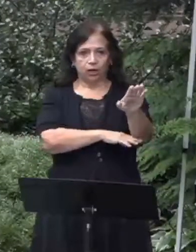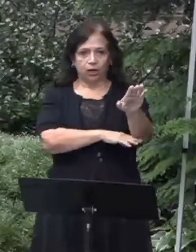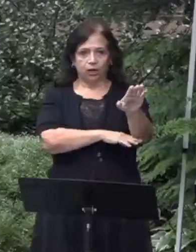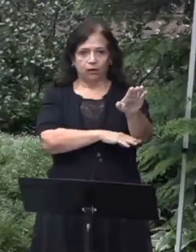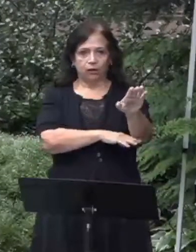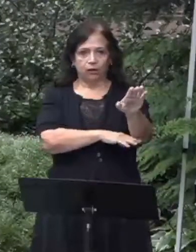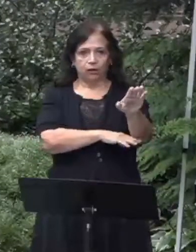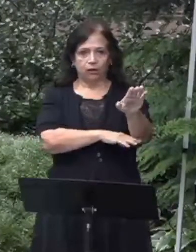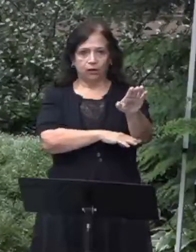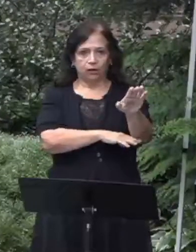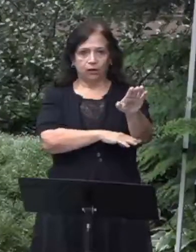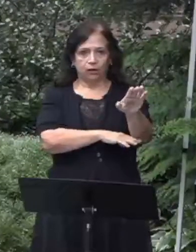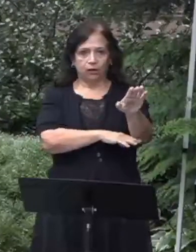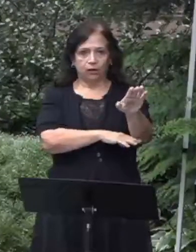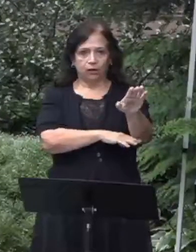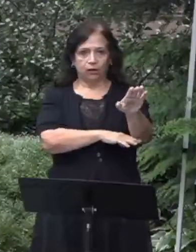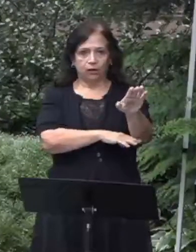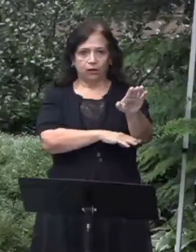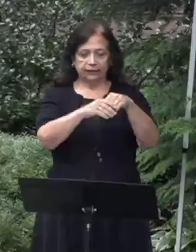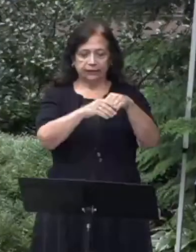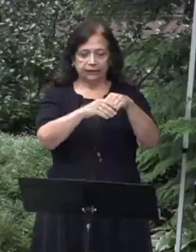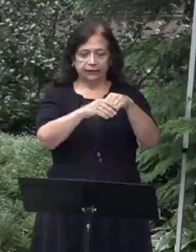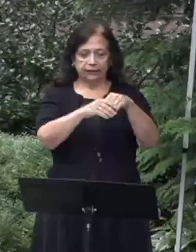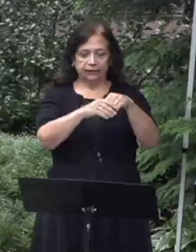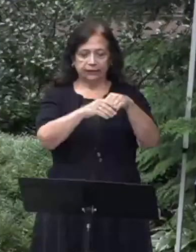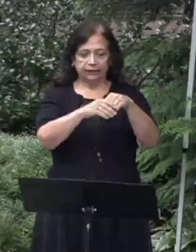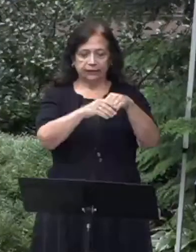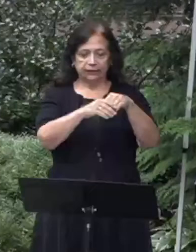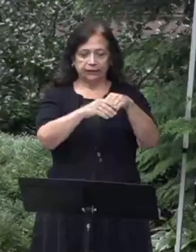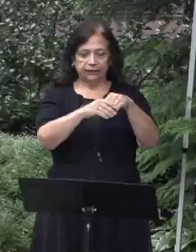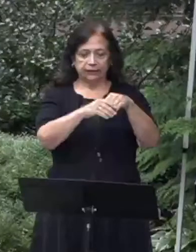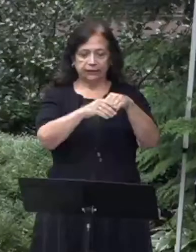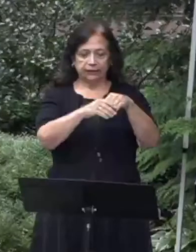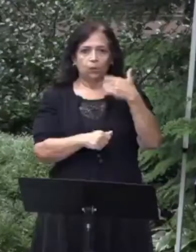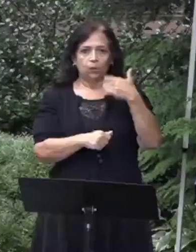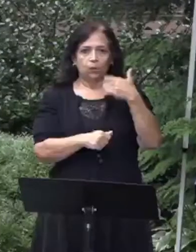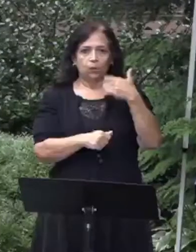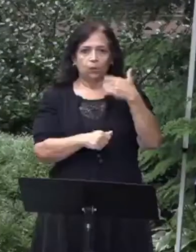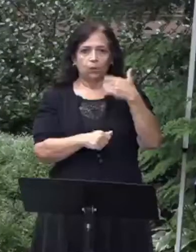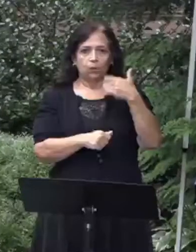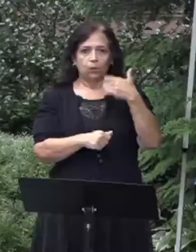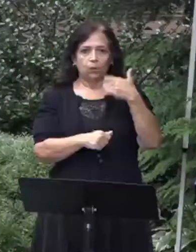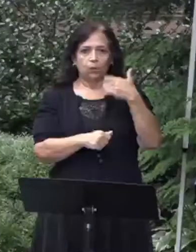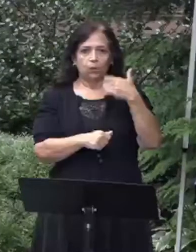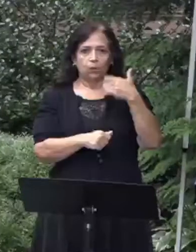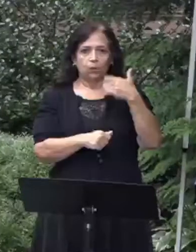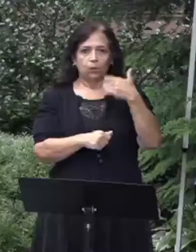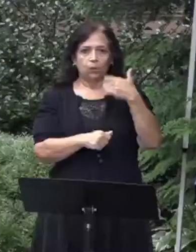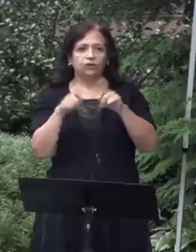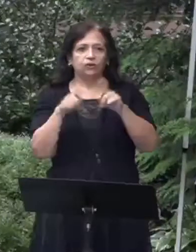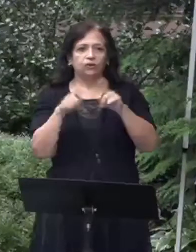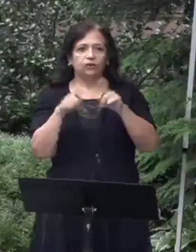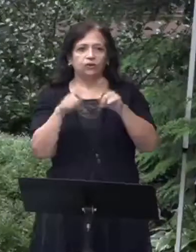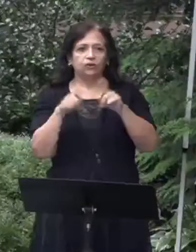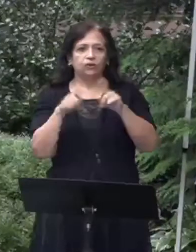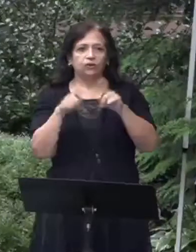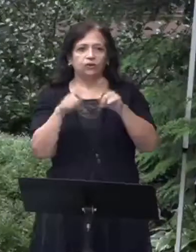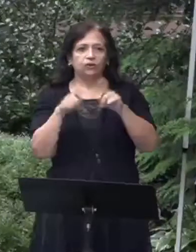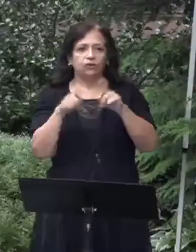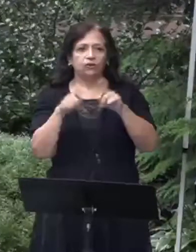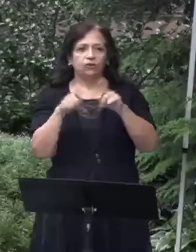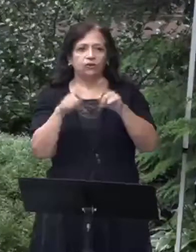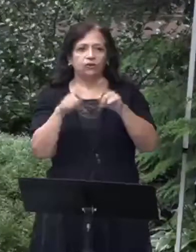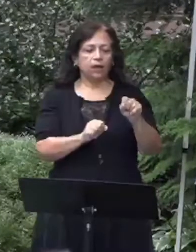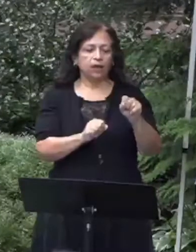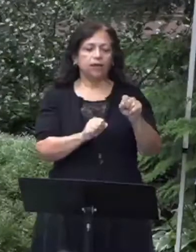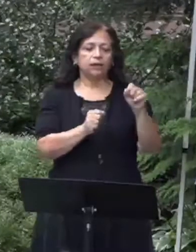sanctuary, we will have time slots that if you feel so moved to come and read some of those